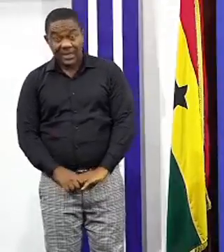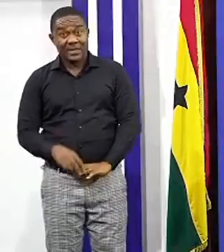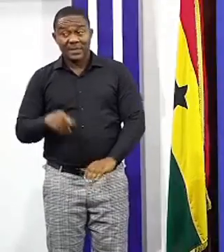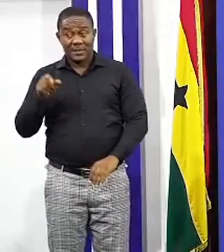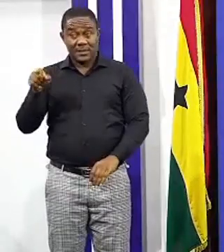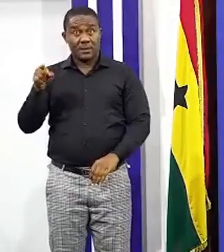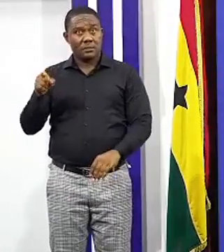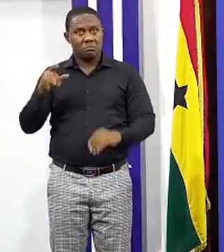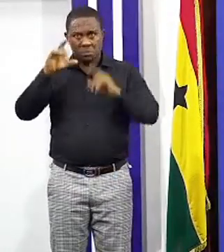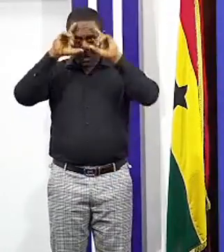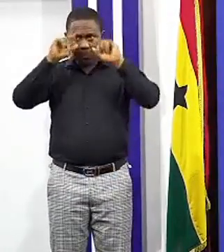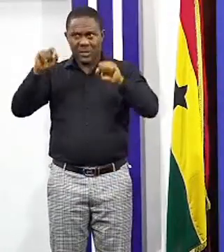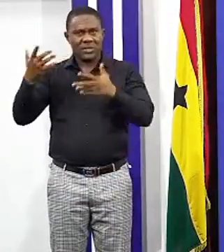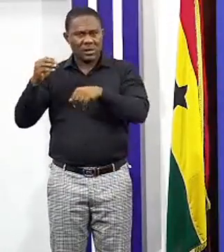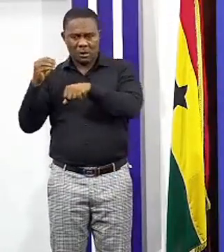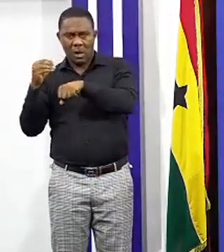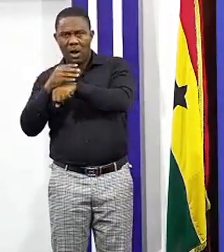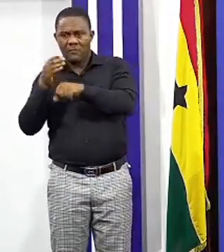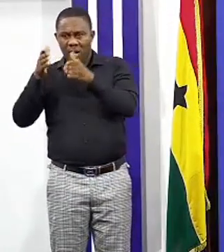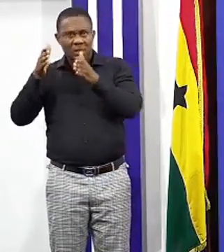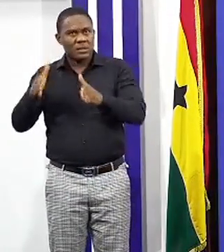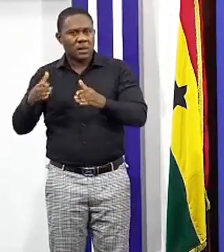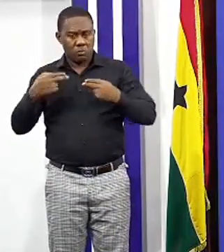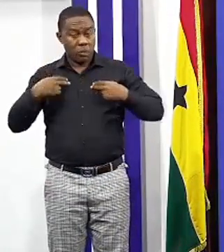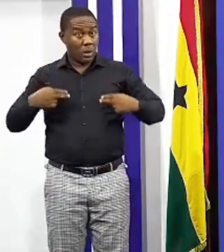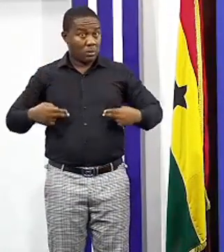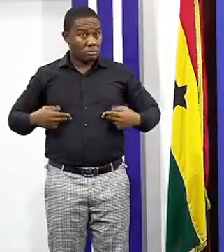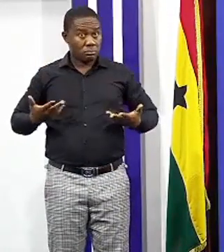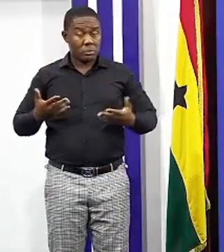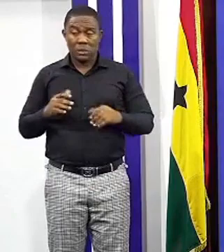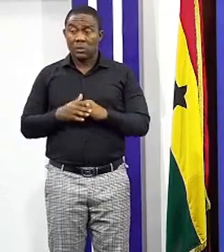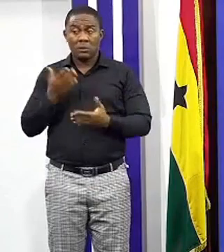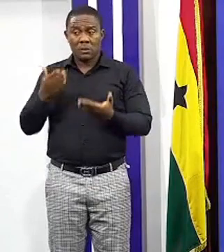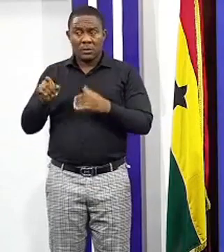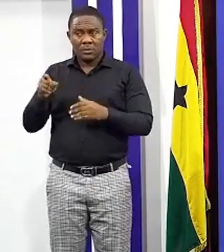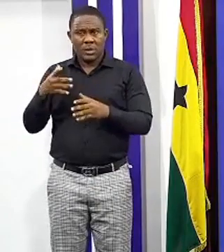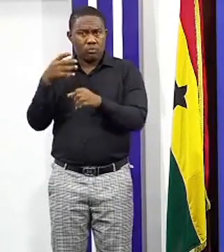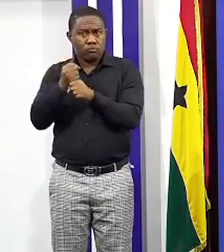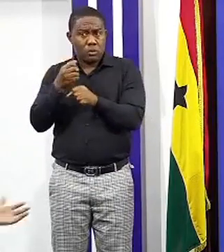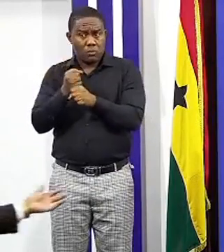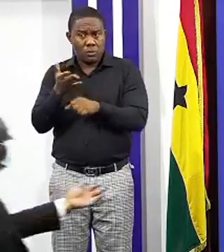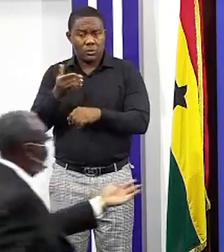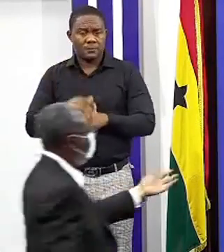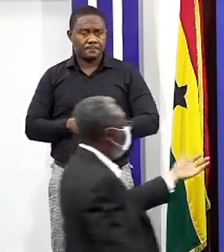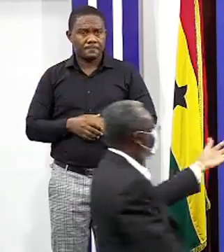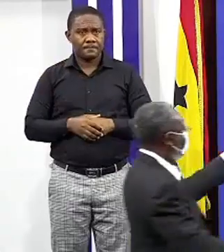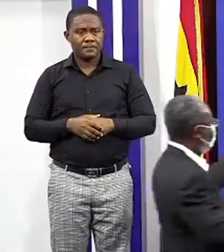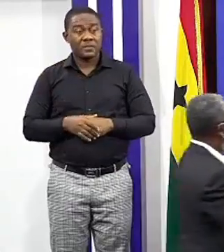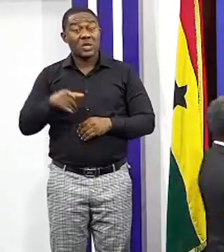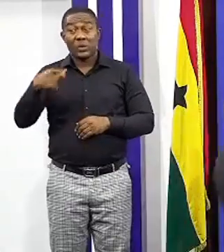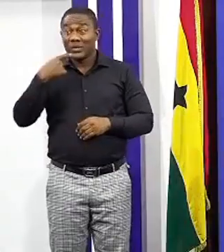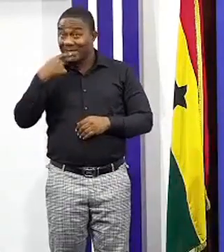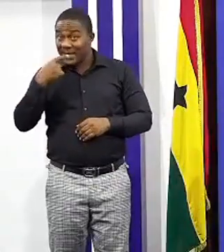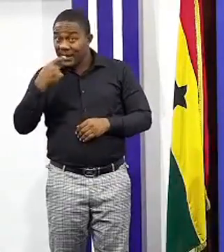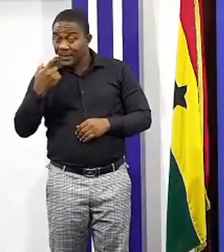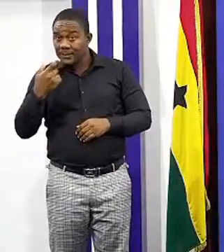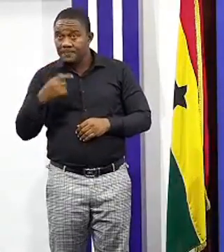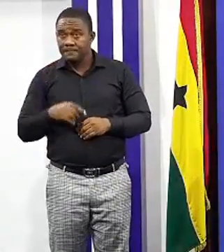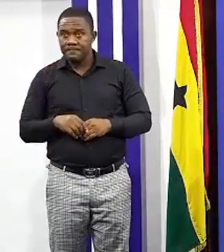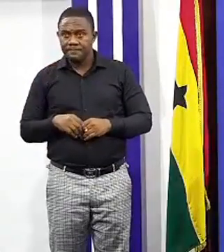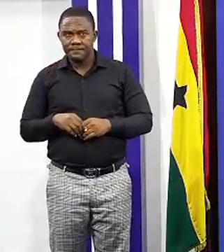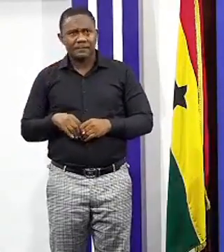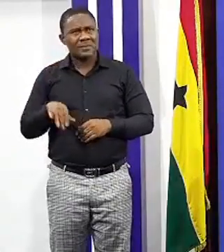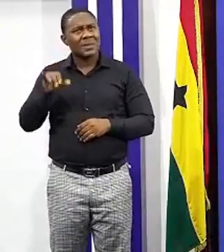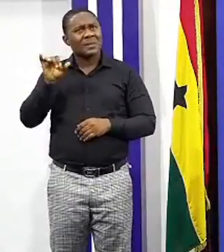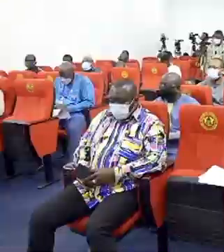Just to reiterate the point you have just made, and let me see if I get you correct. Doc, let me see if I'm correct. What you are saying is that this